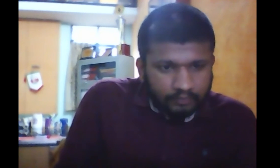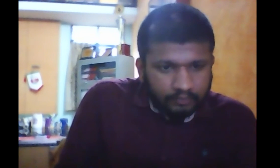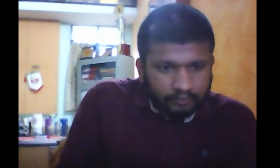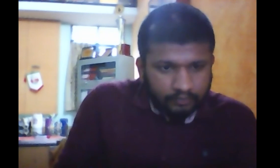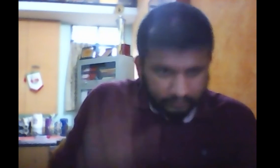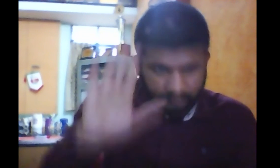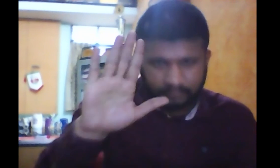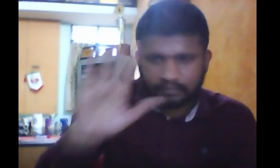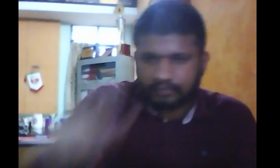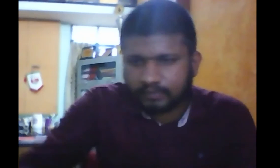Yeah.